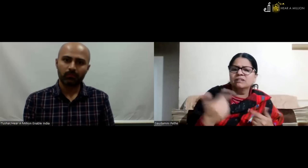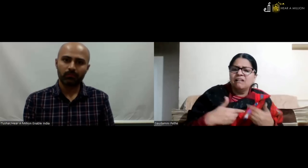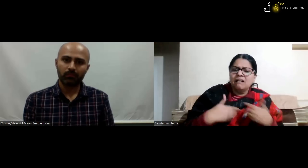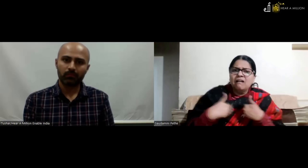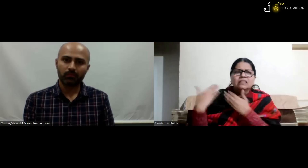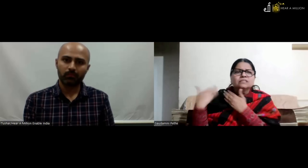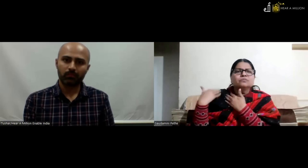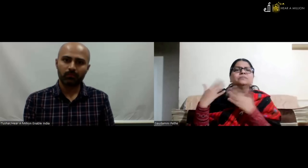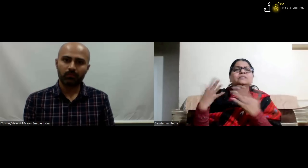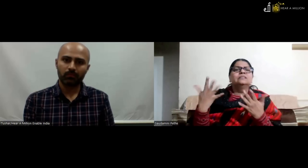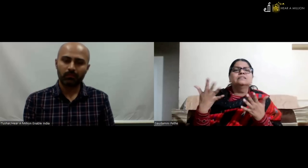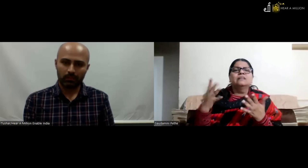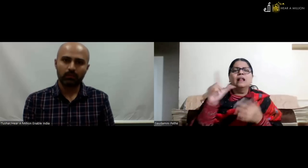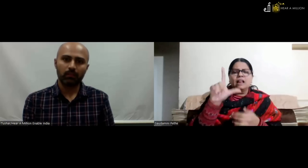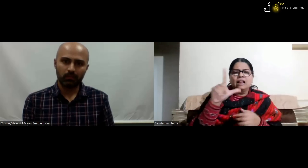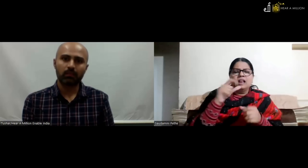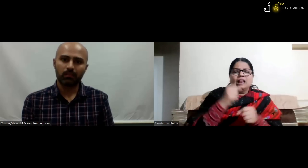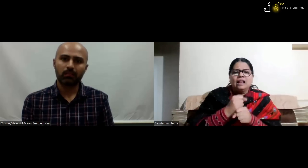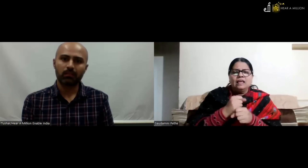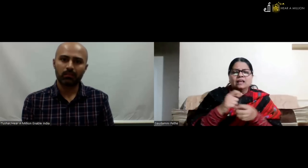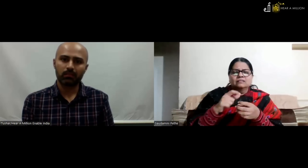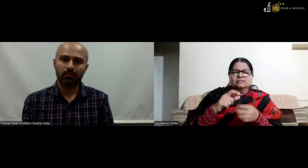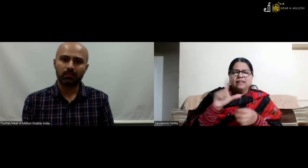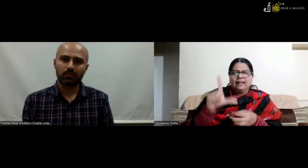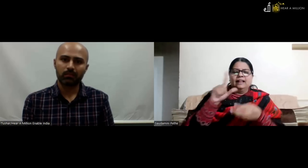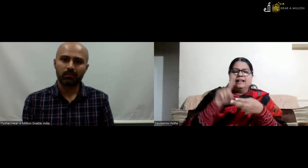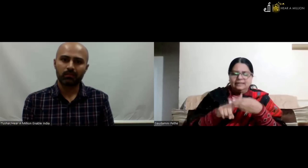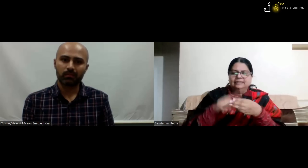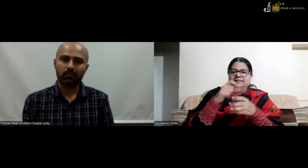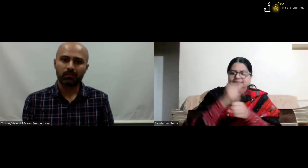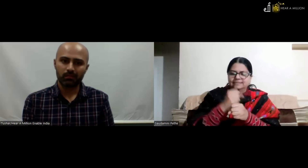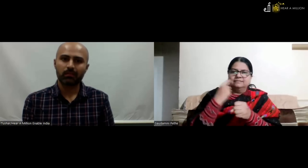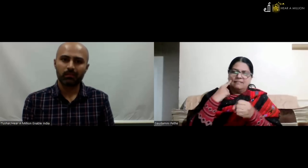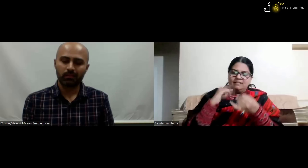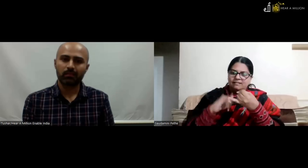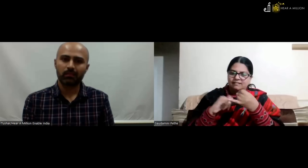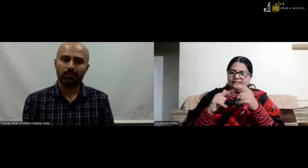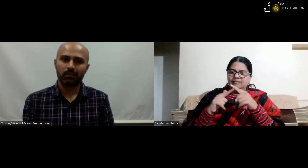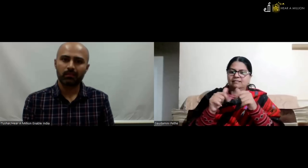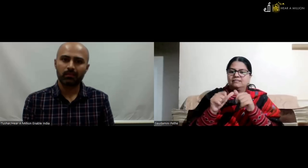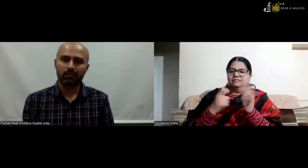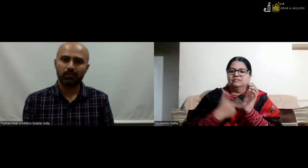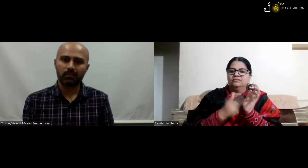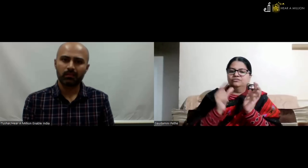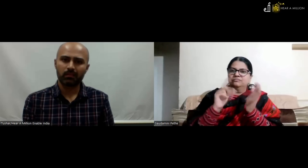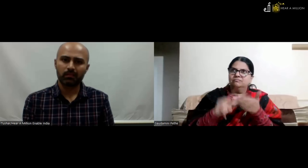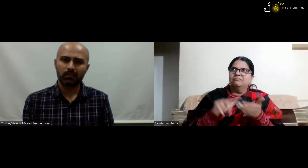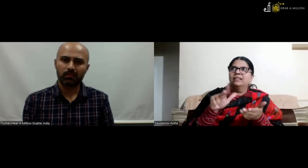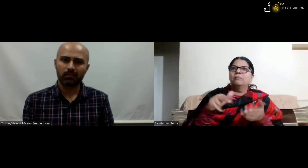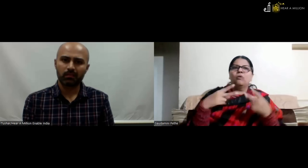the public interest litigation, and they will say, it's not our responsibility.